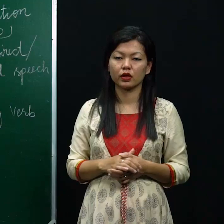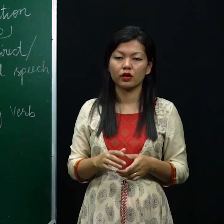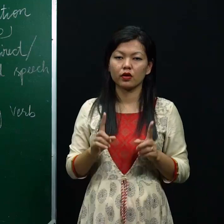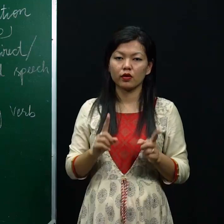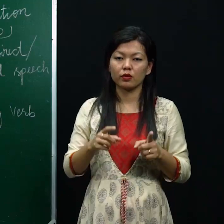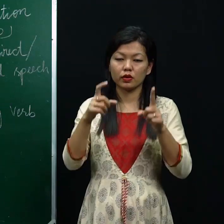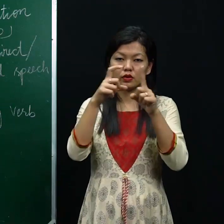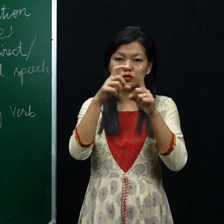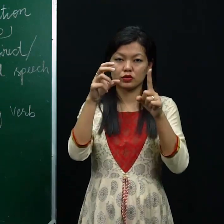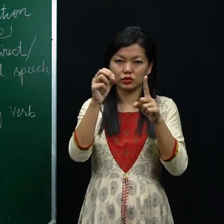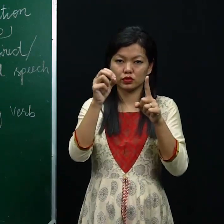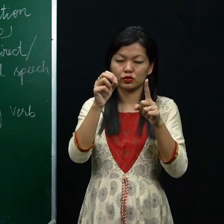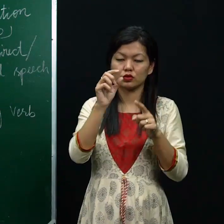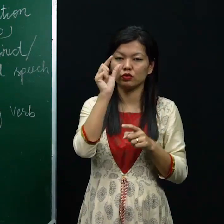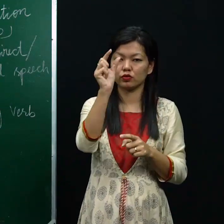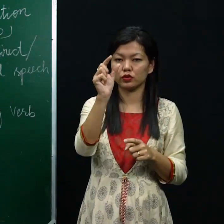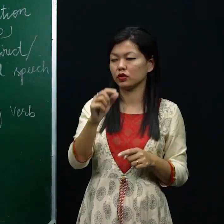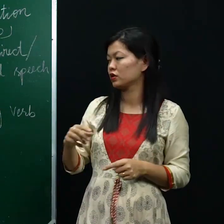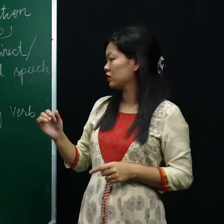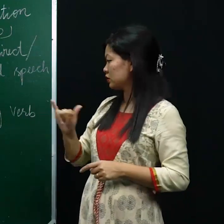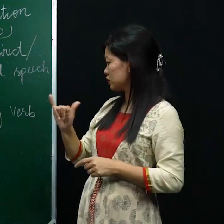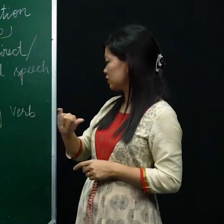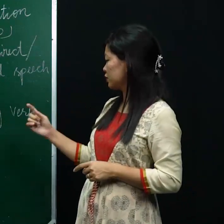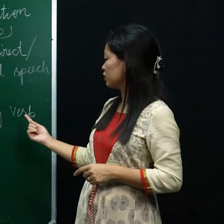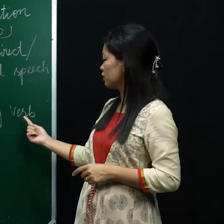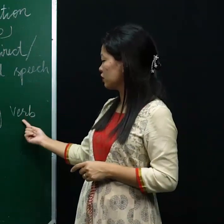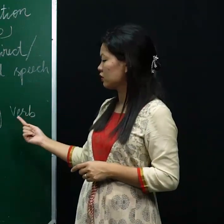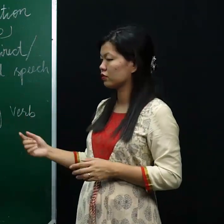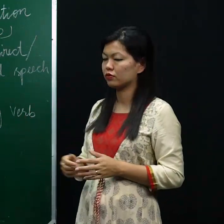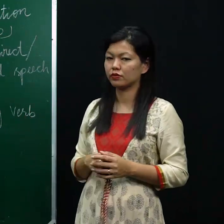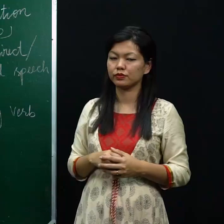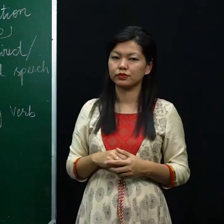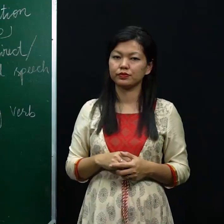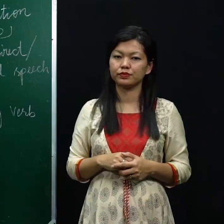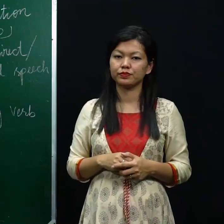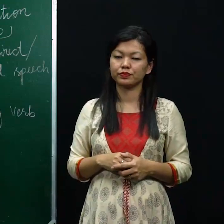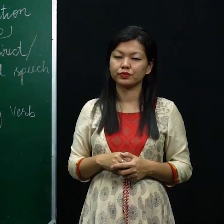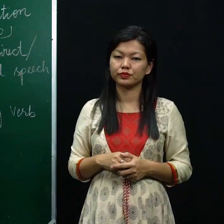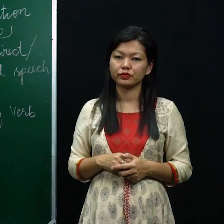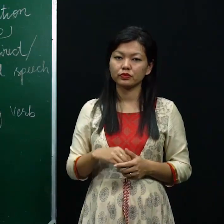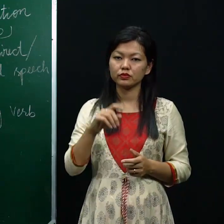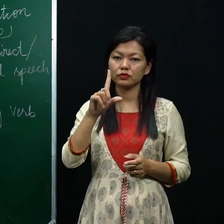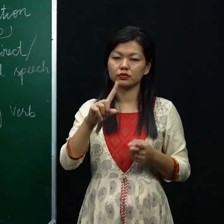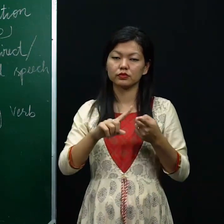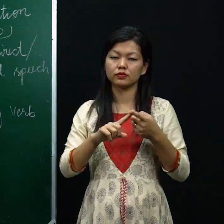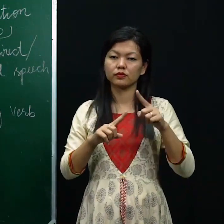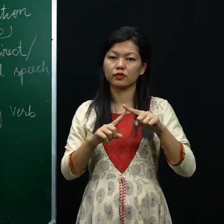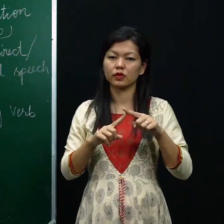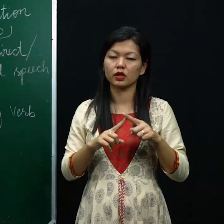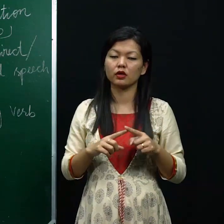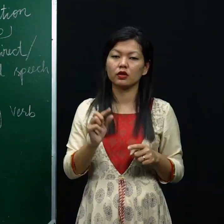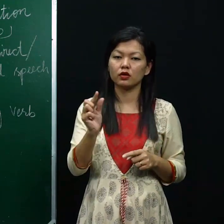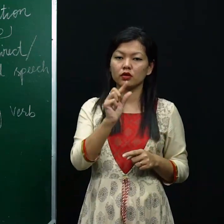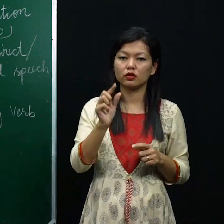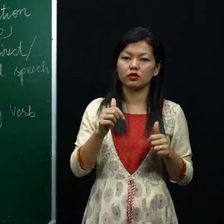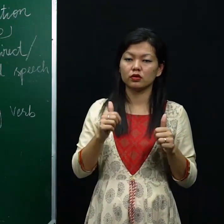do is a verb. In other words, it's an action word, right? And so that is why we have to use the word let. Let me cite